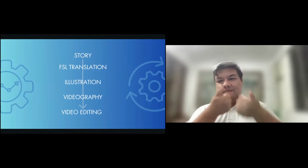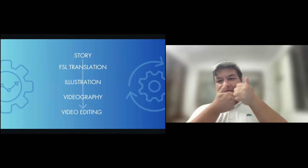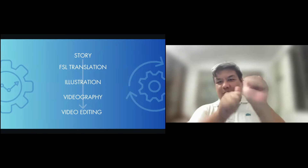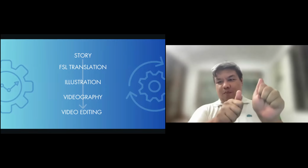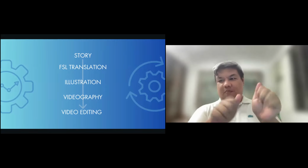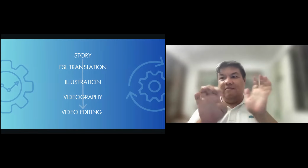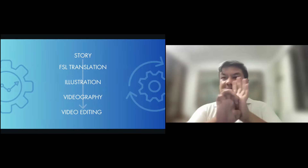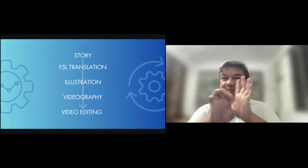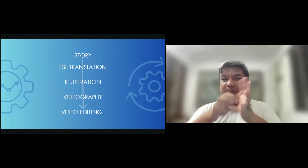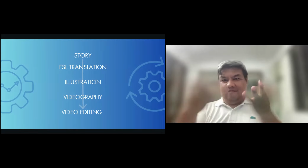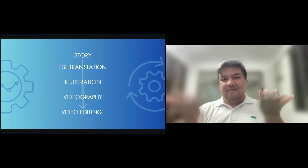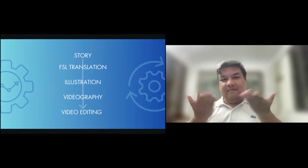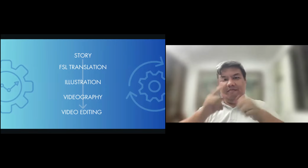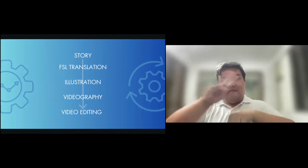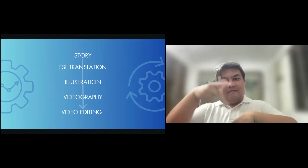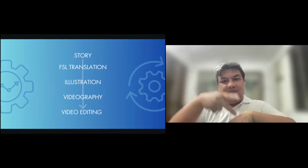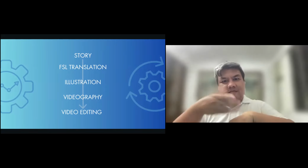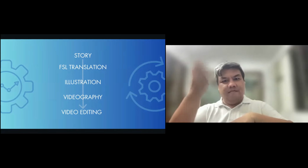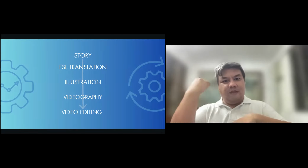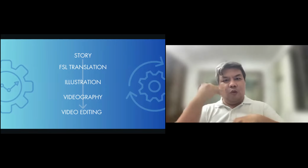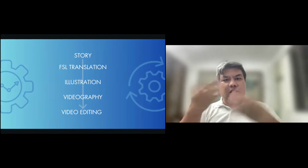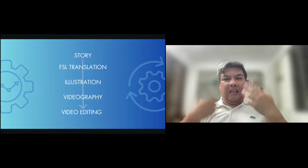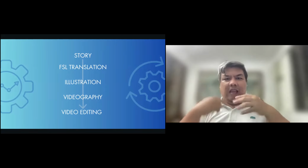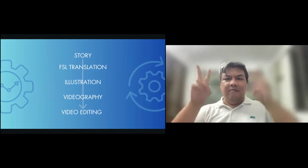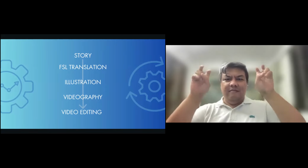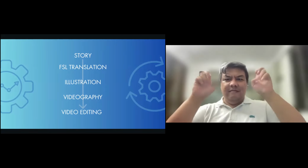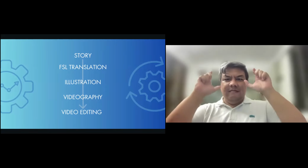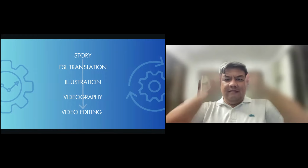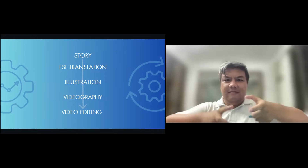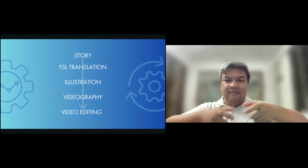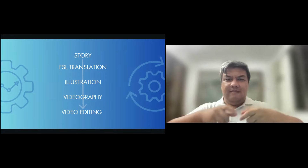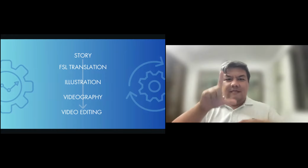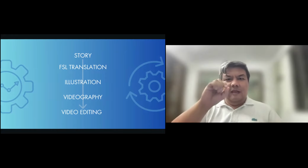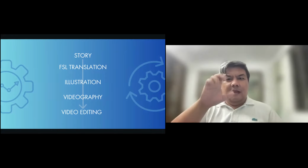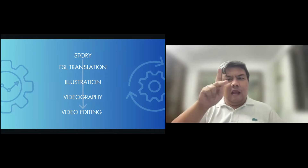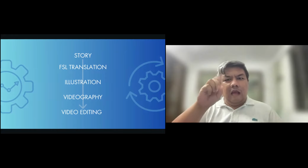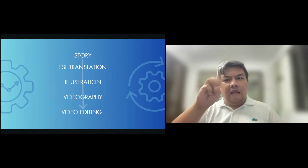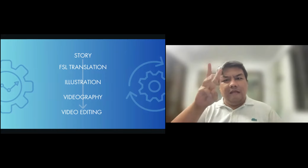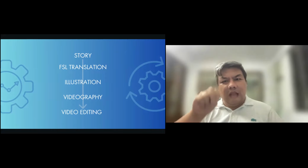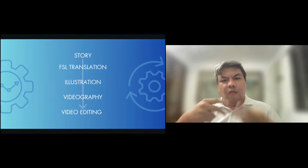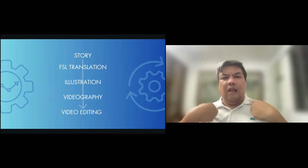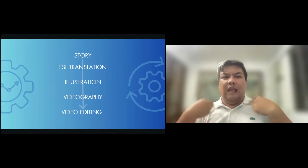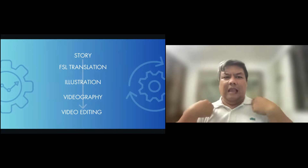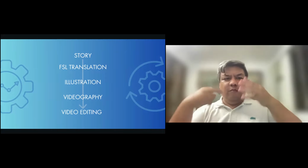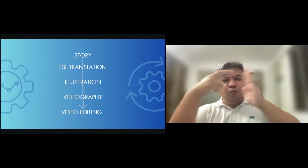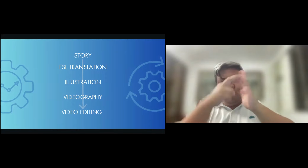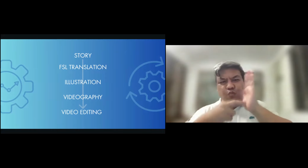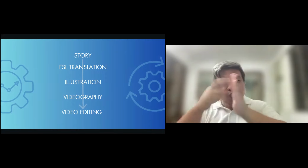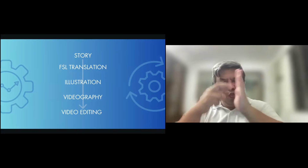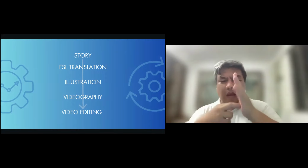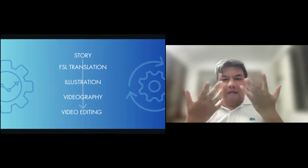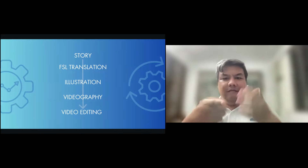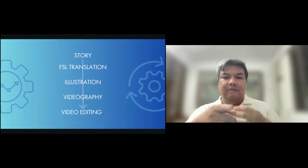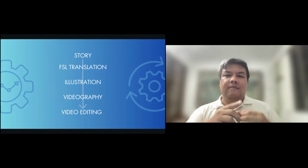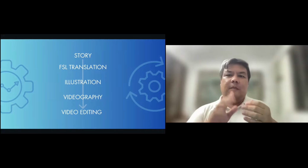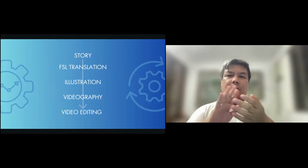illustrations, and how we are gonna, for example, dress up, because in the Philippines, we're